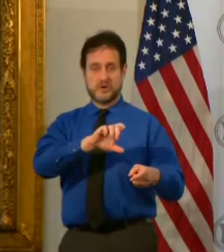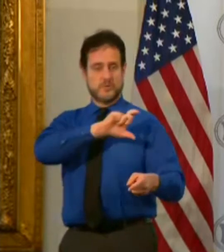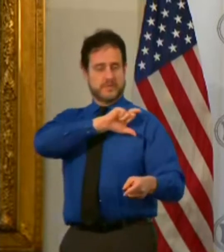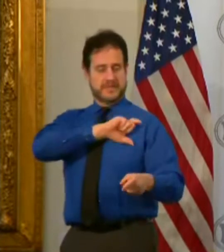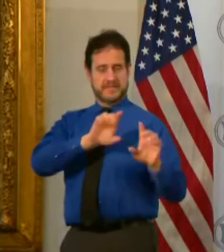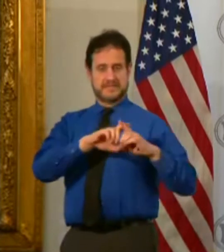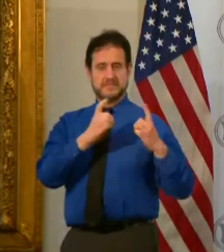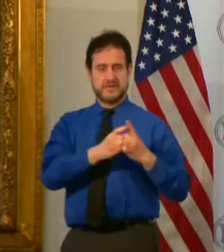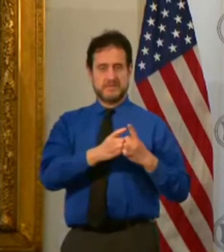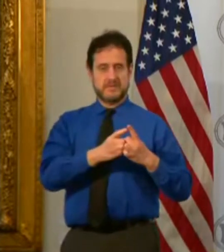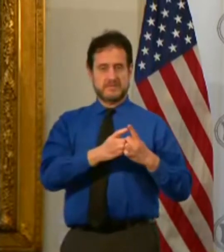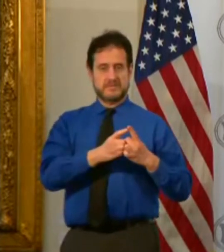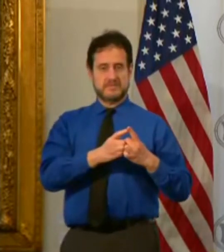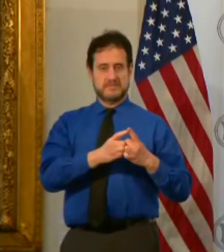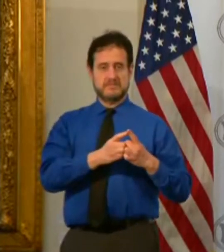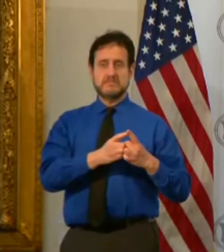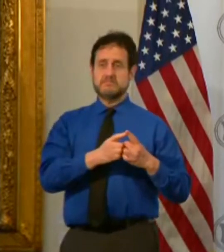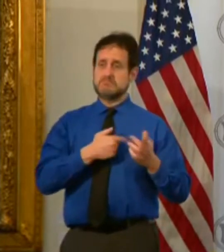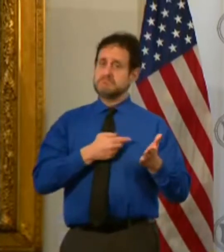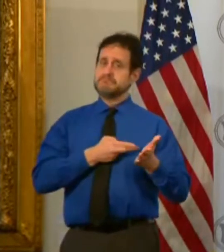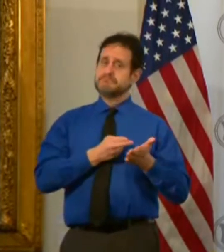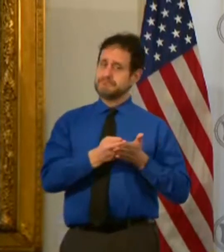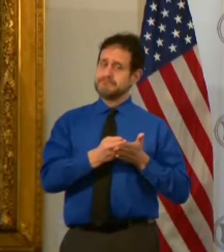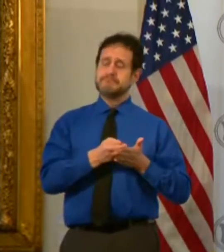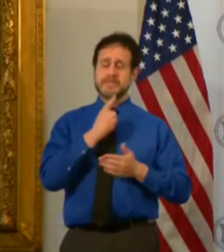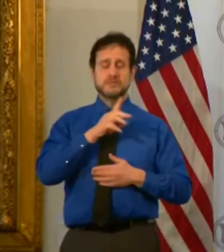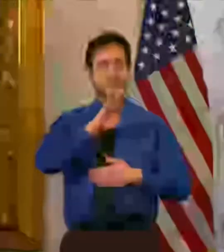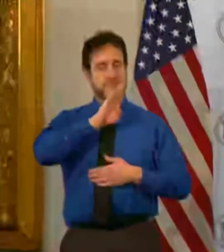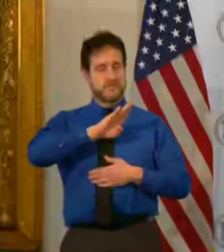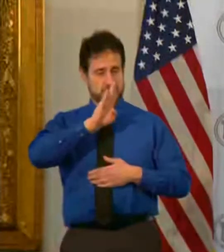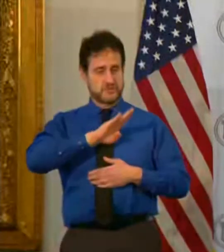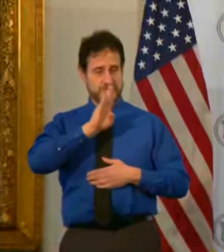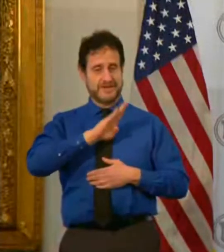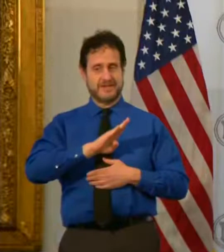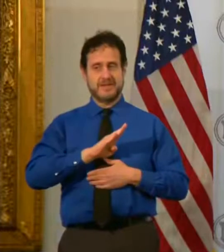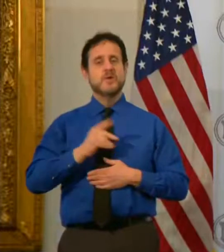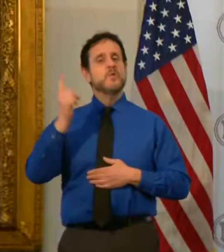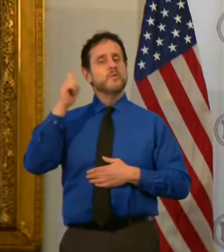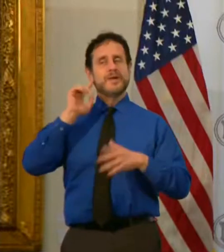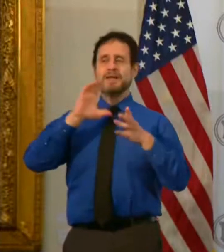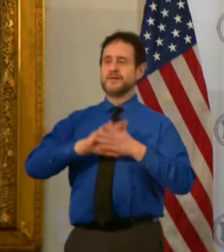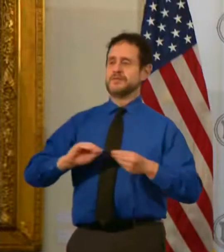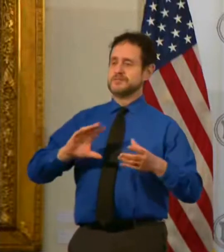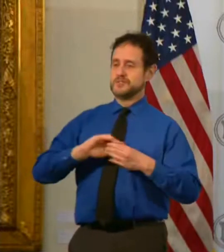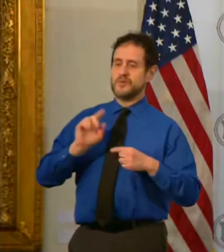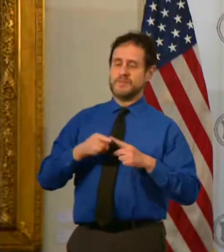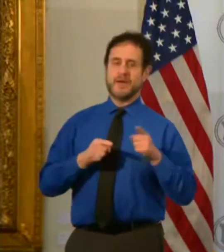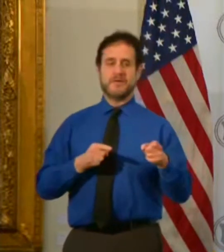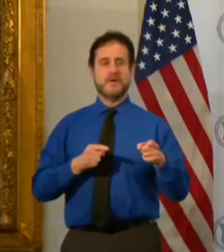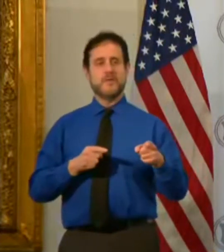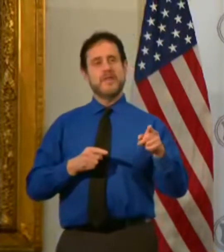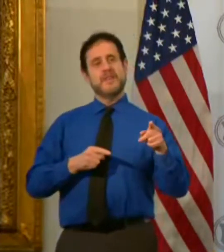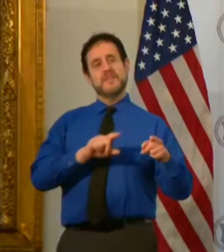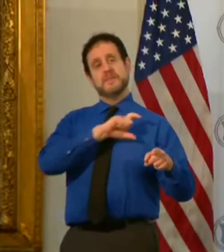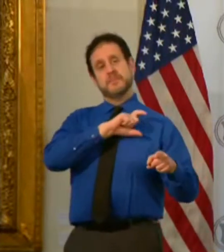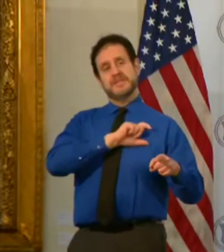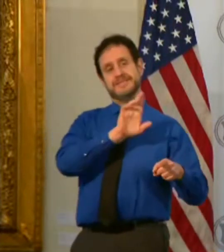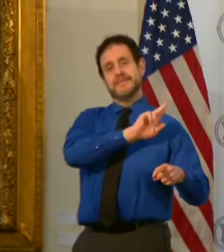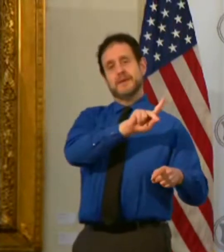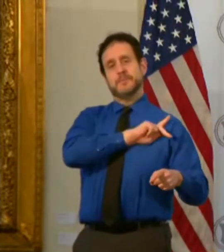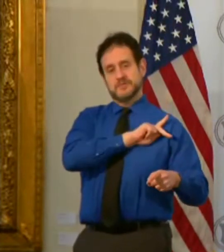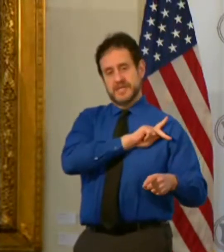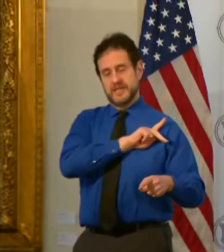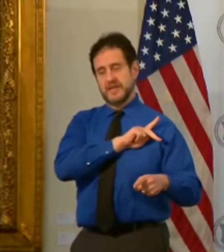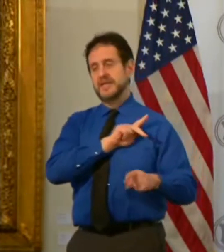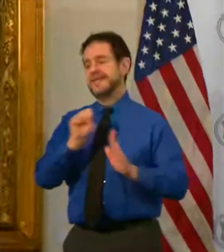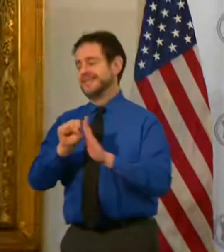It is one of the things that I will be honest is incredibly frustrating, the narrative about personalities as opposed to about the work. I